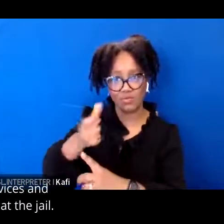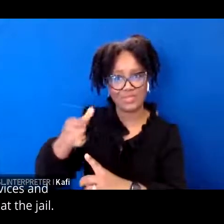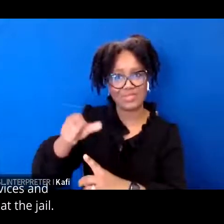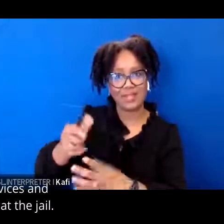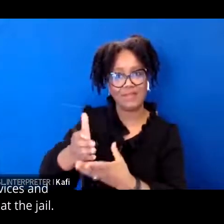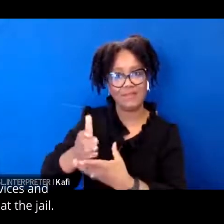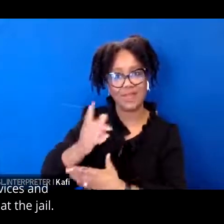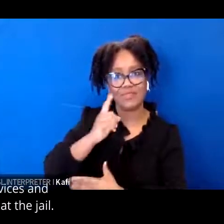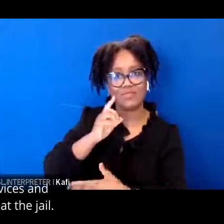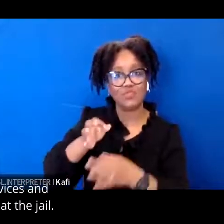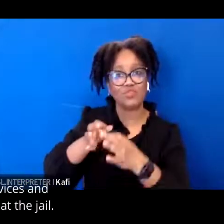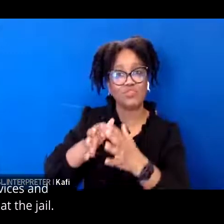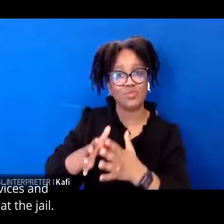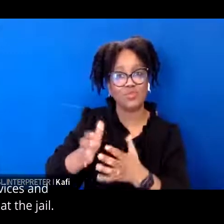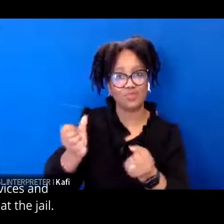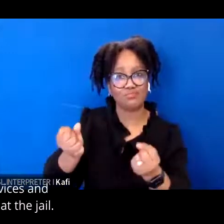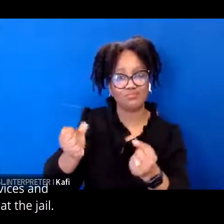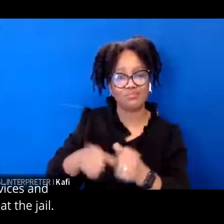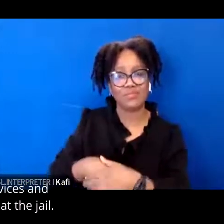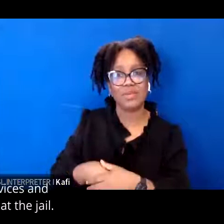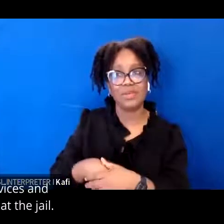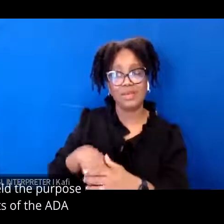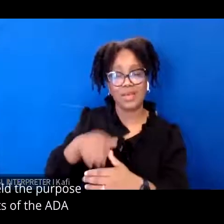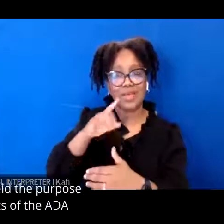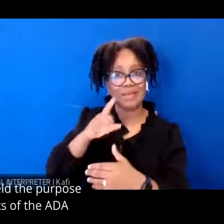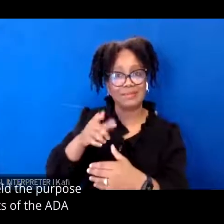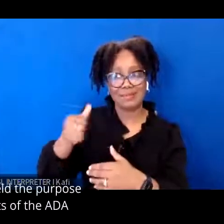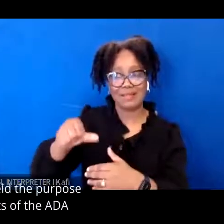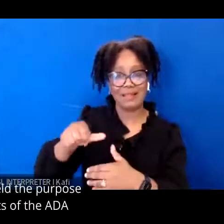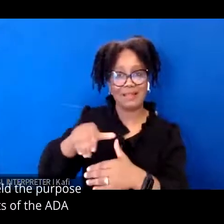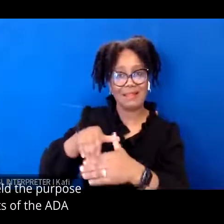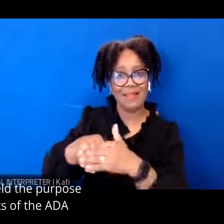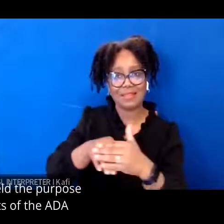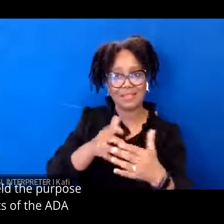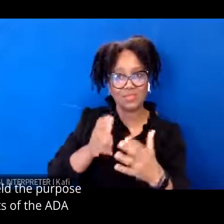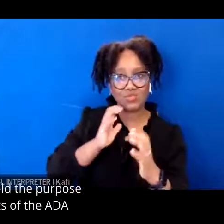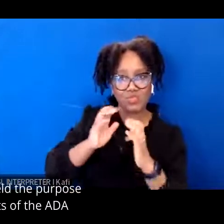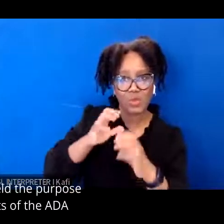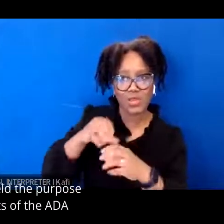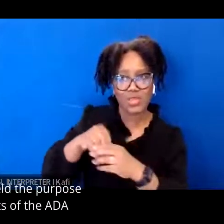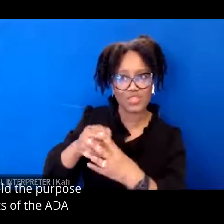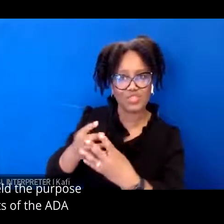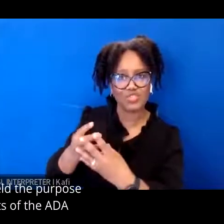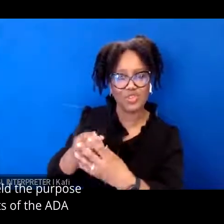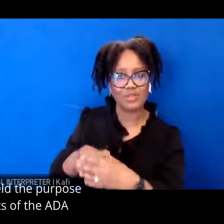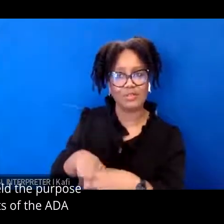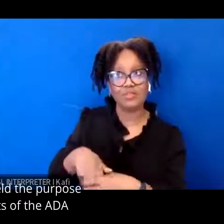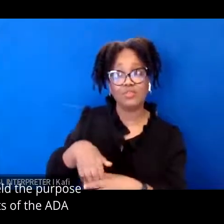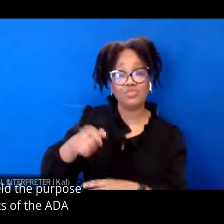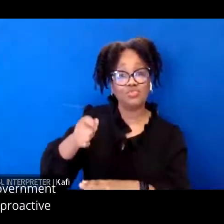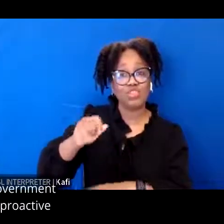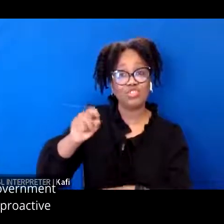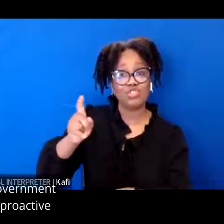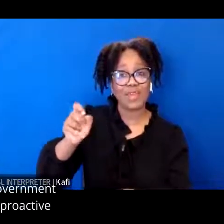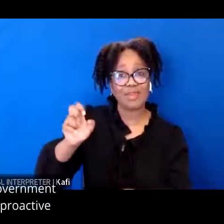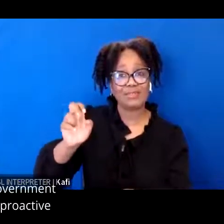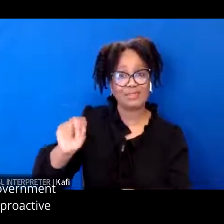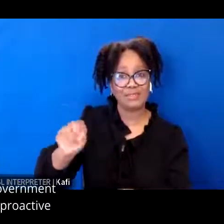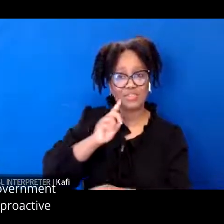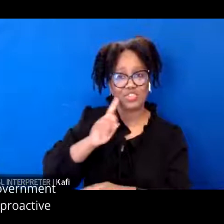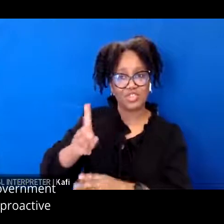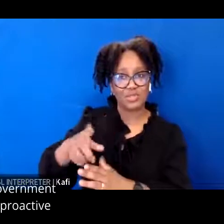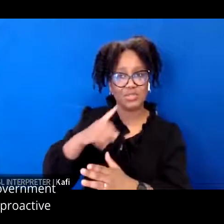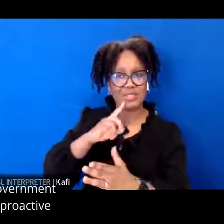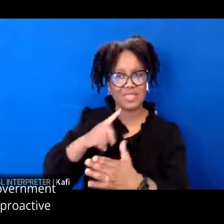to access services and programming at the jail judge jackson upheld the purpose and requirements of the ada that require